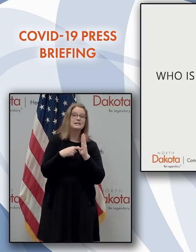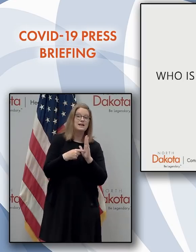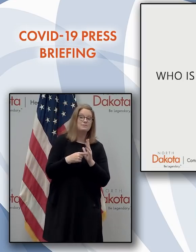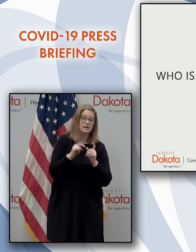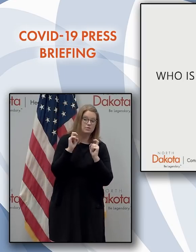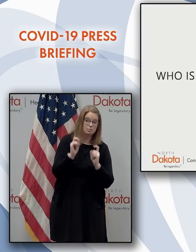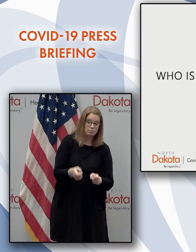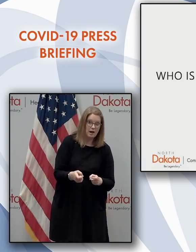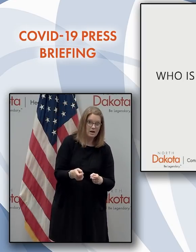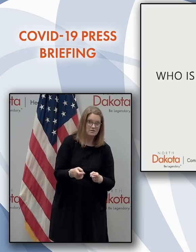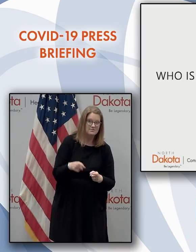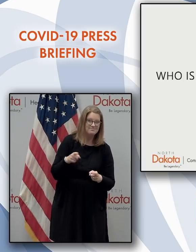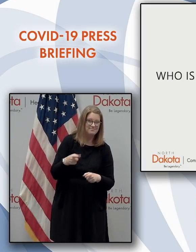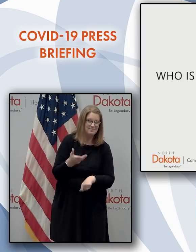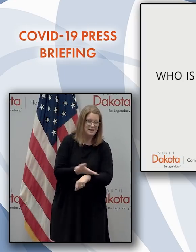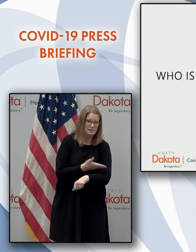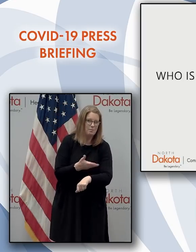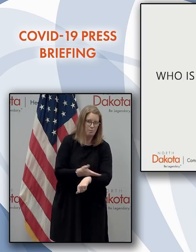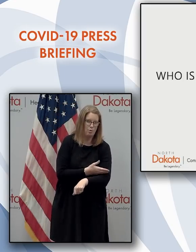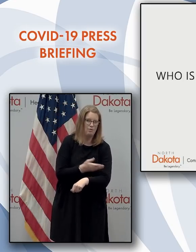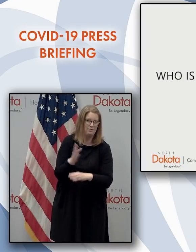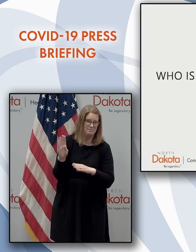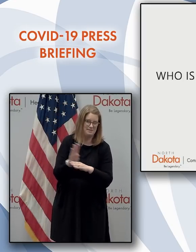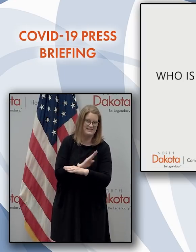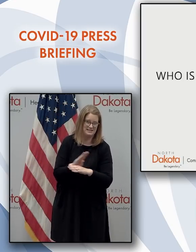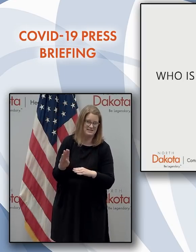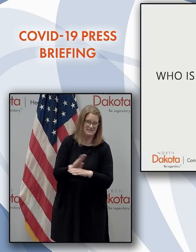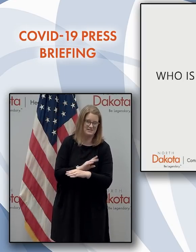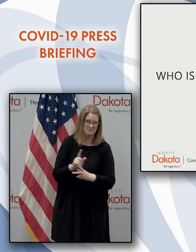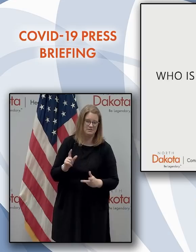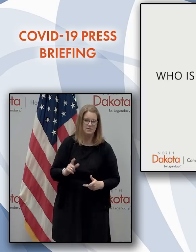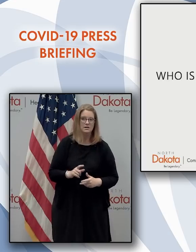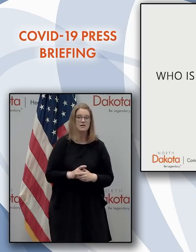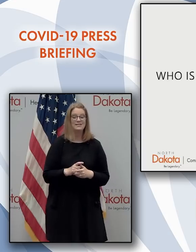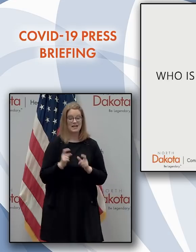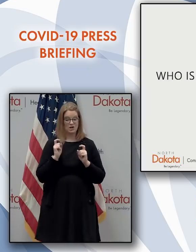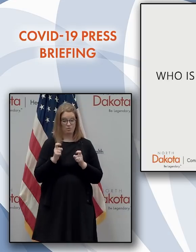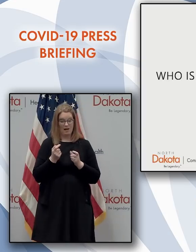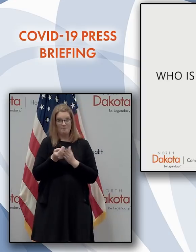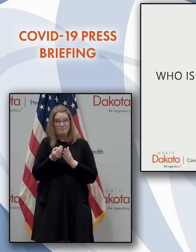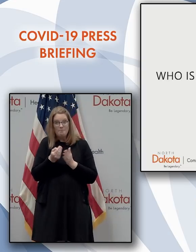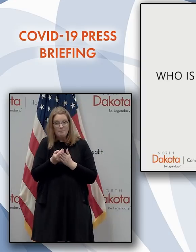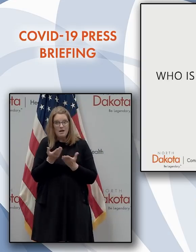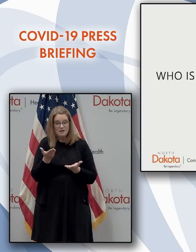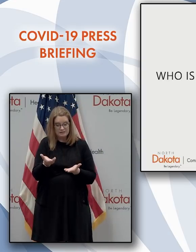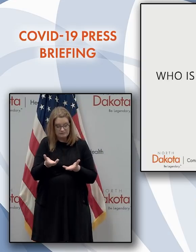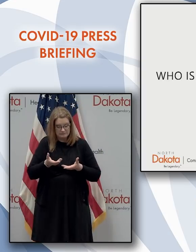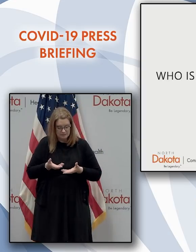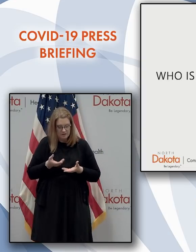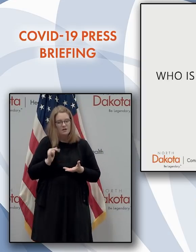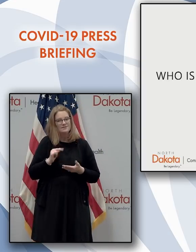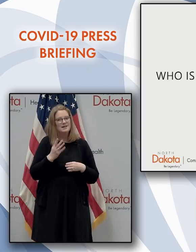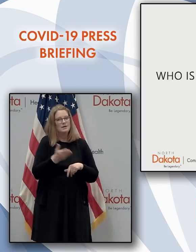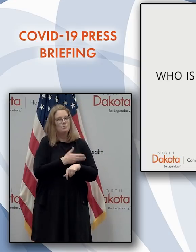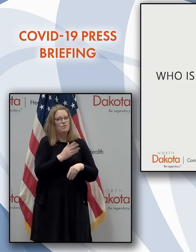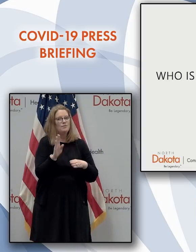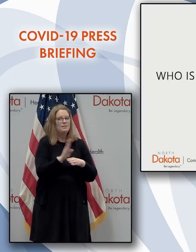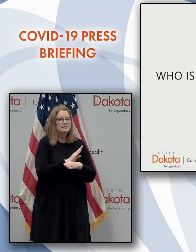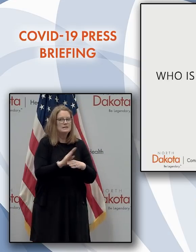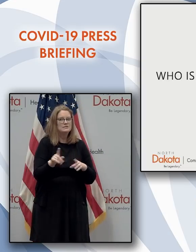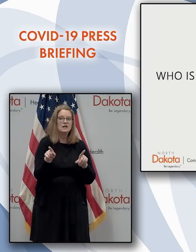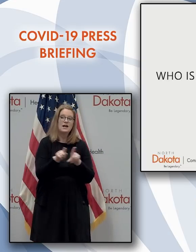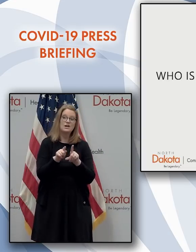improve the facility's COVID-19 resiliency, that the grant proceeds will improve business conditions and inspire